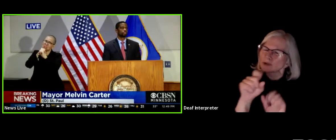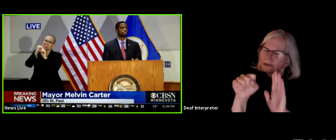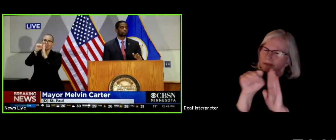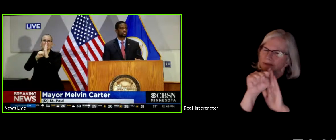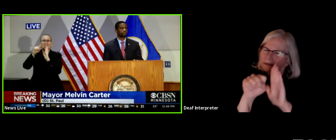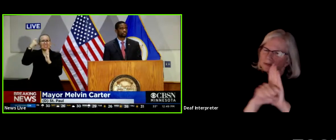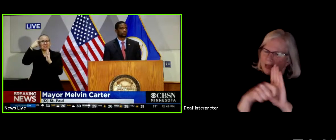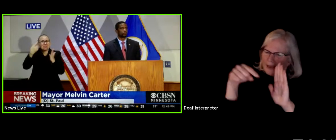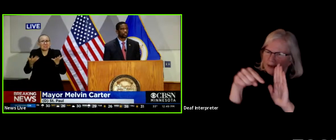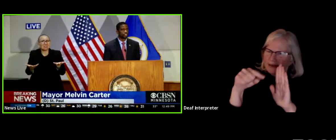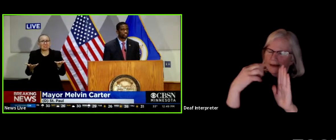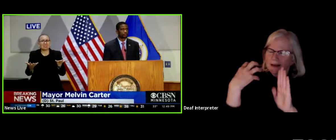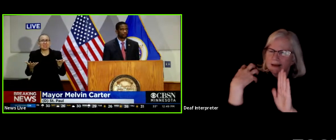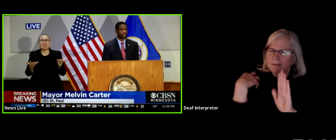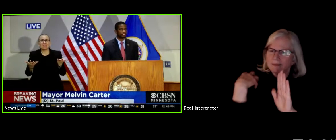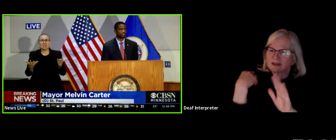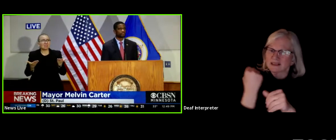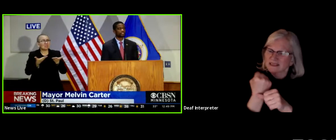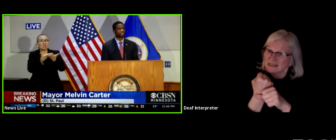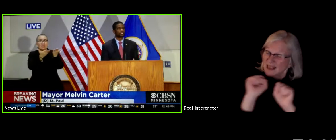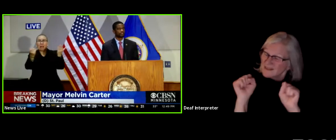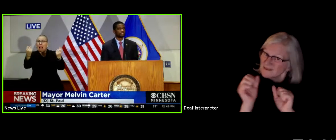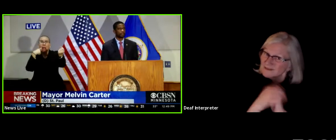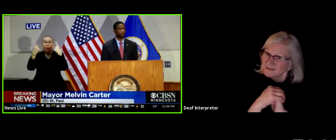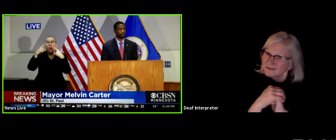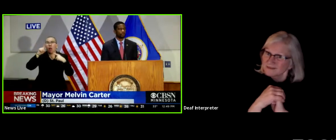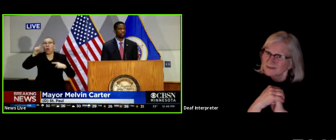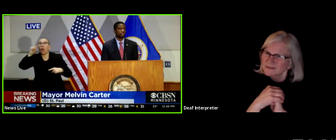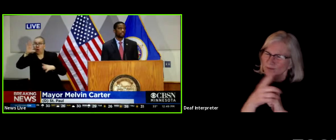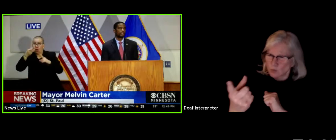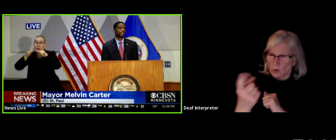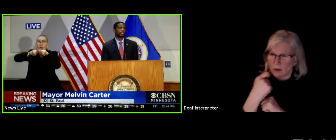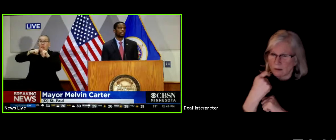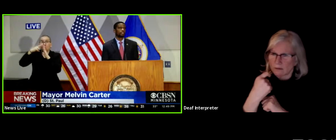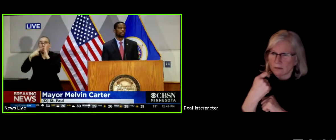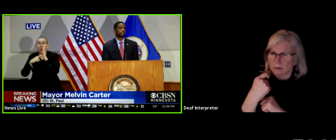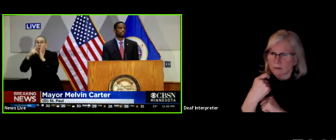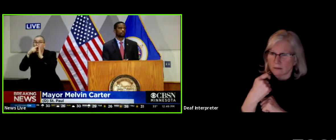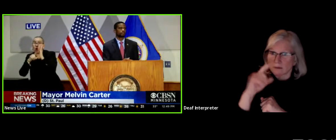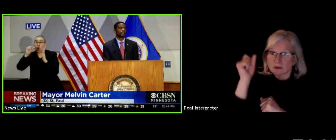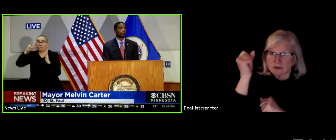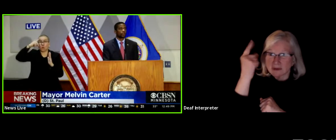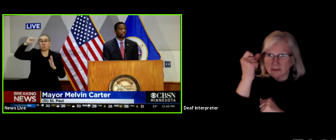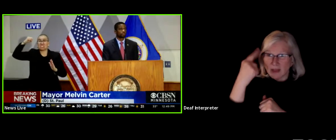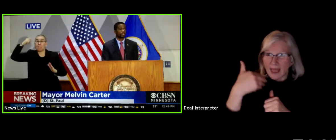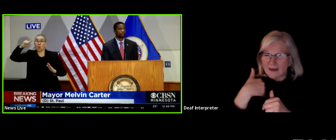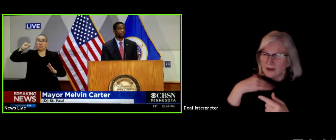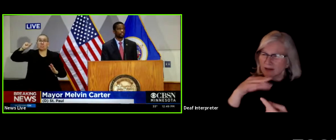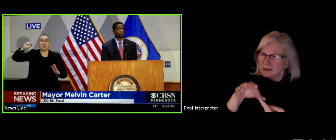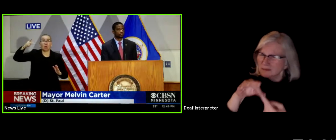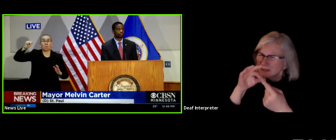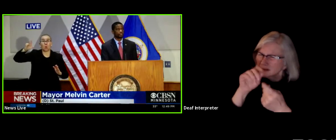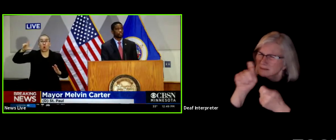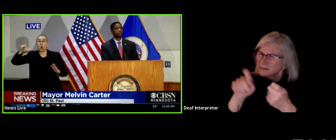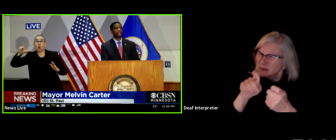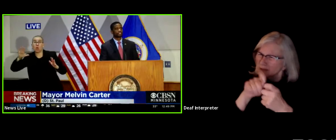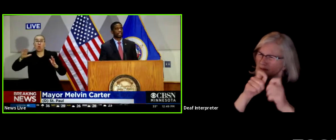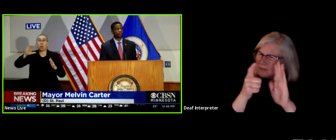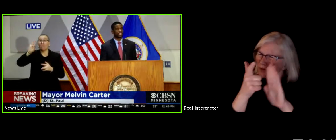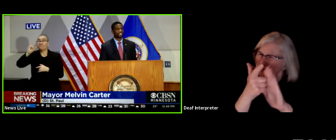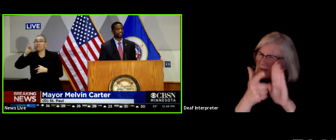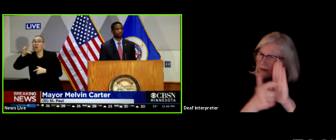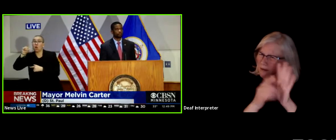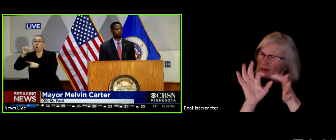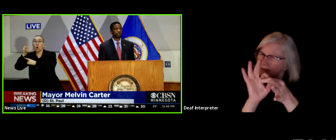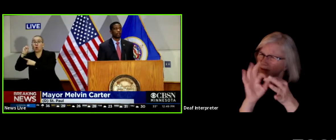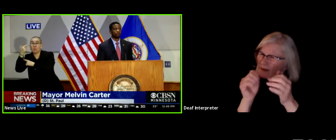was more specific ordinance or policy for the city of St. Paul, and firearms have been sort of crafted